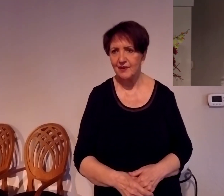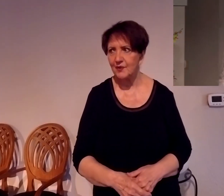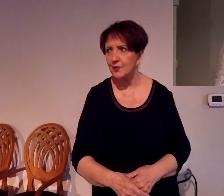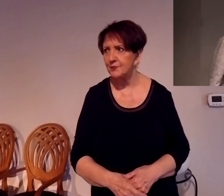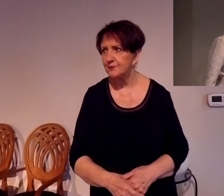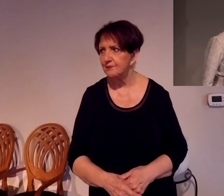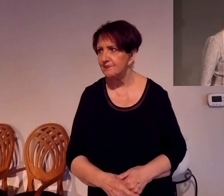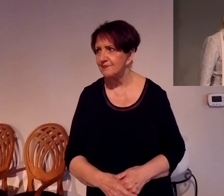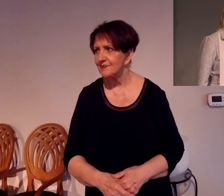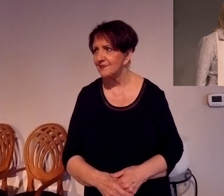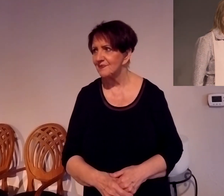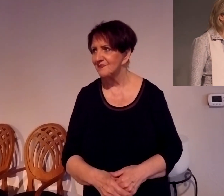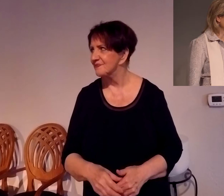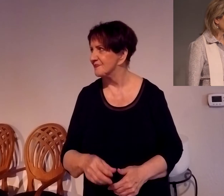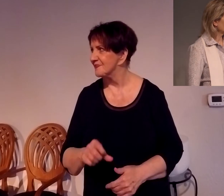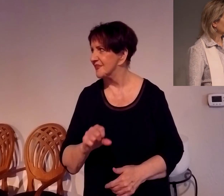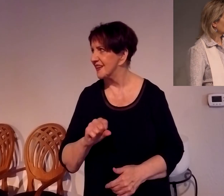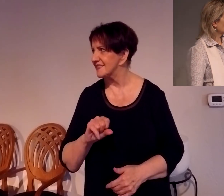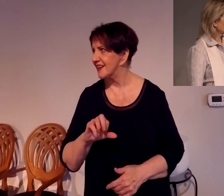Siri,